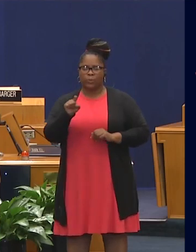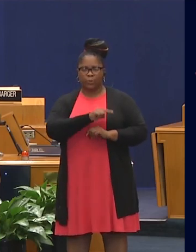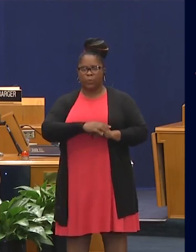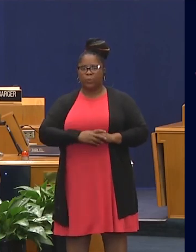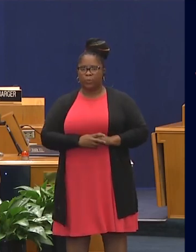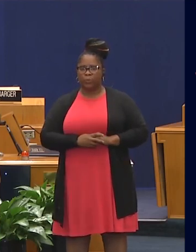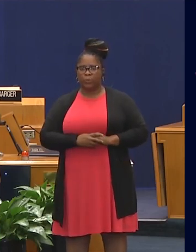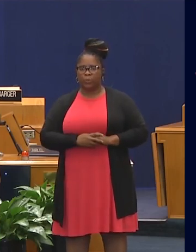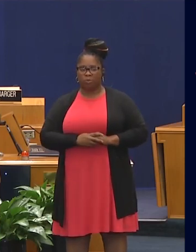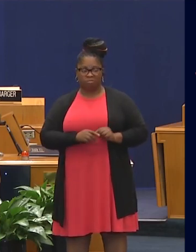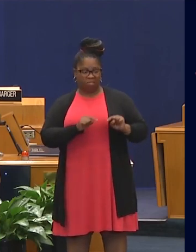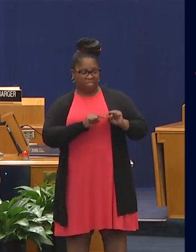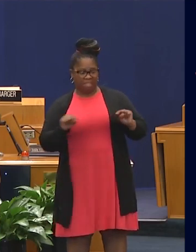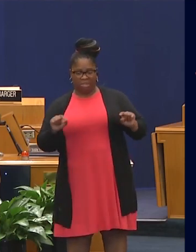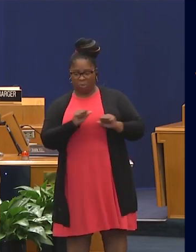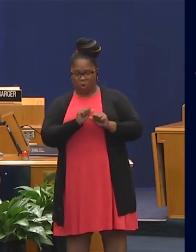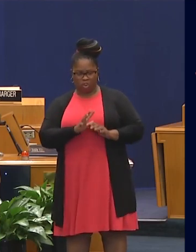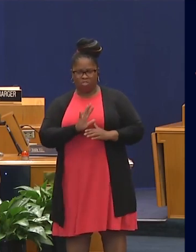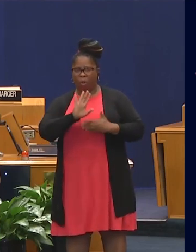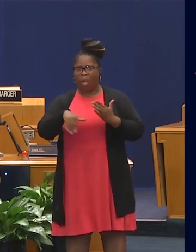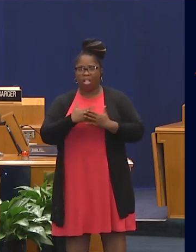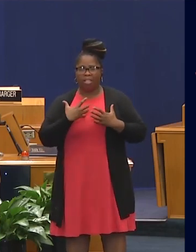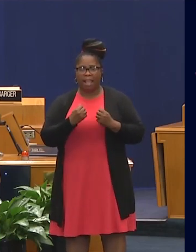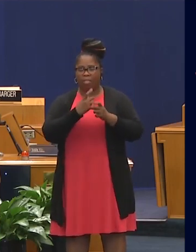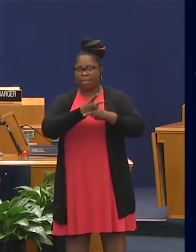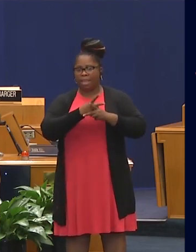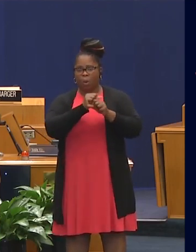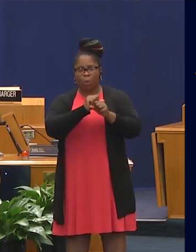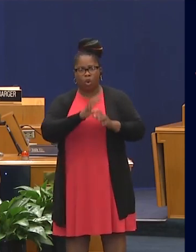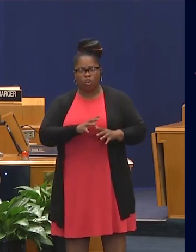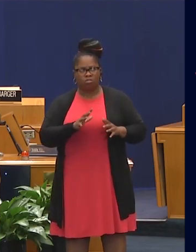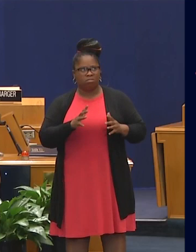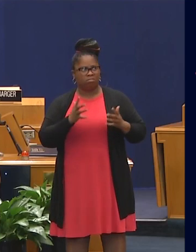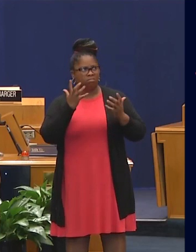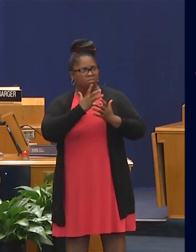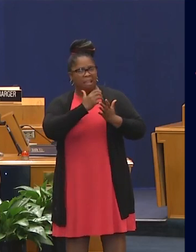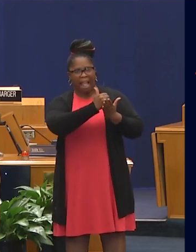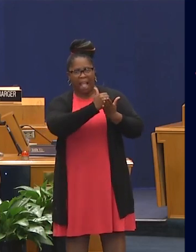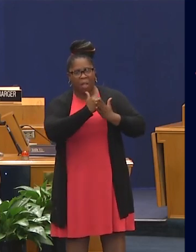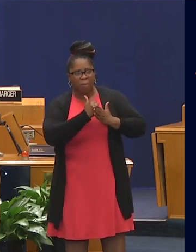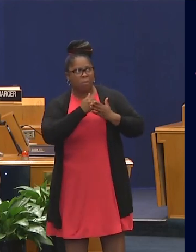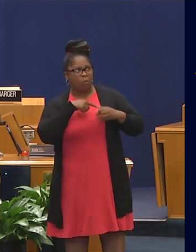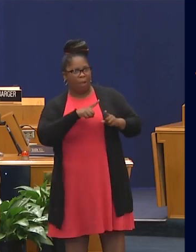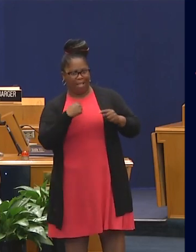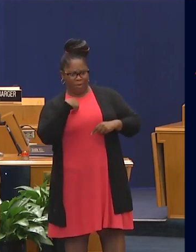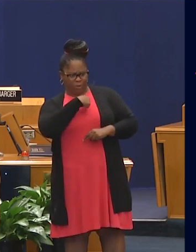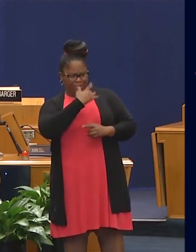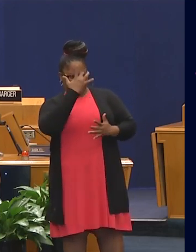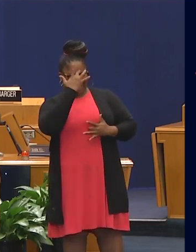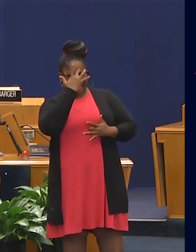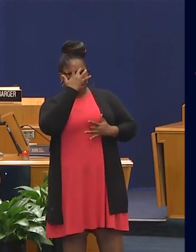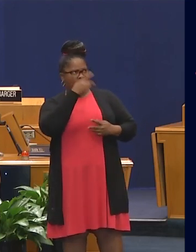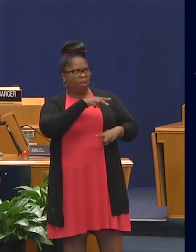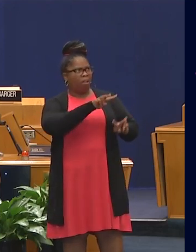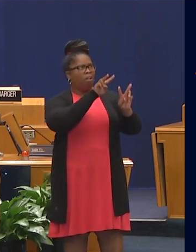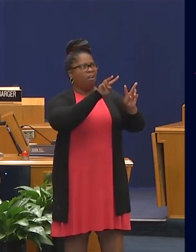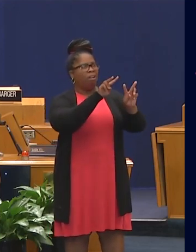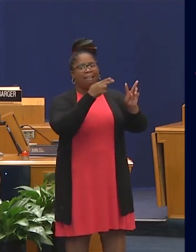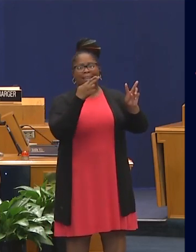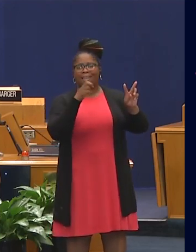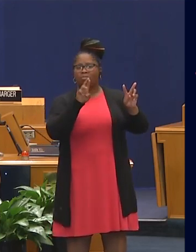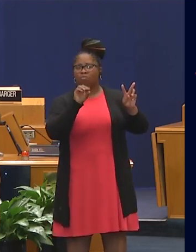workers, all of them, all of our healthcare workers, help all of us when we're sick, and they are our heroes. And we can't